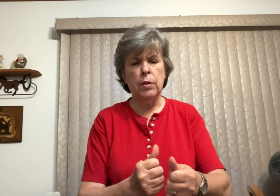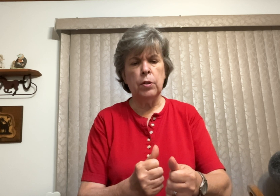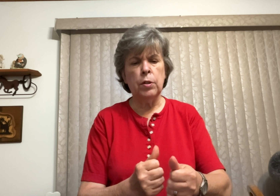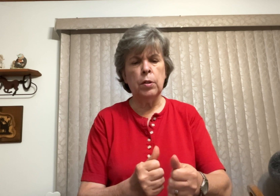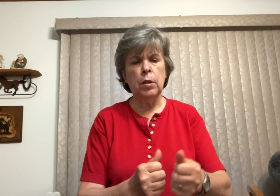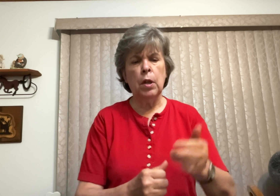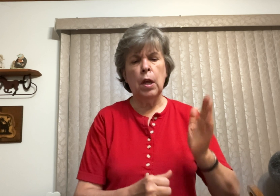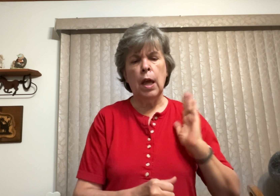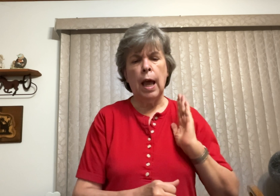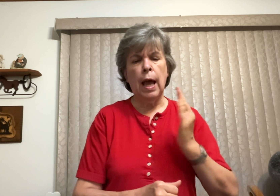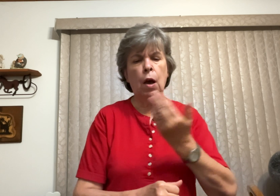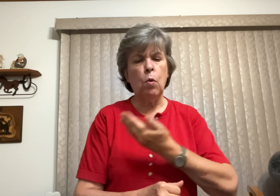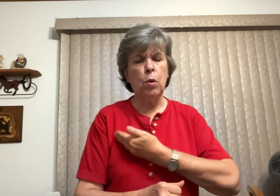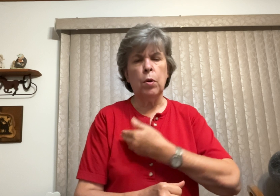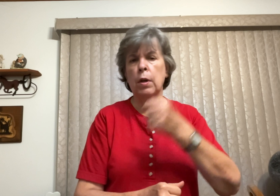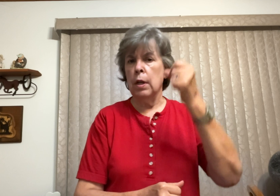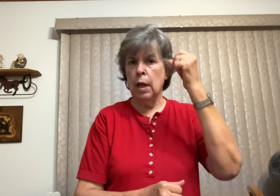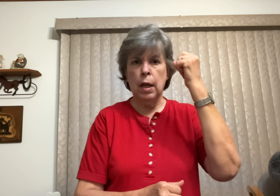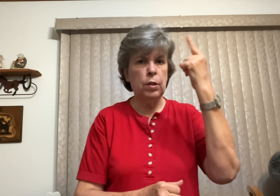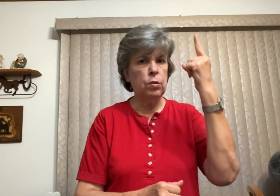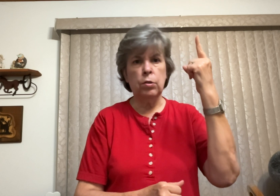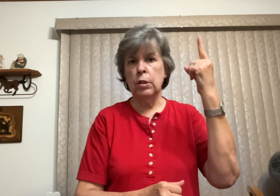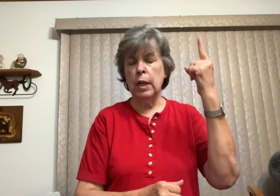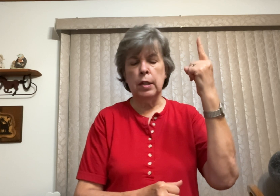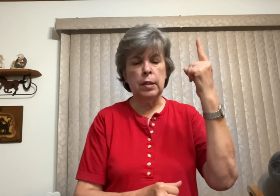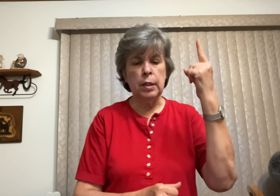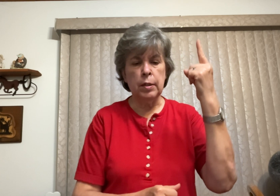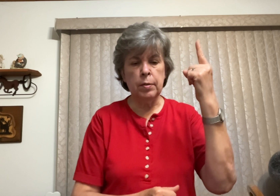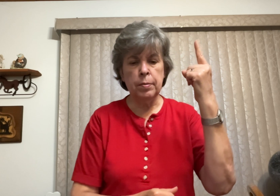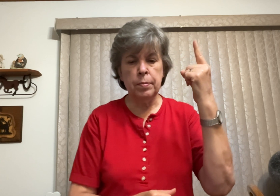Past our understanding.